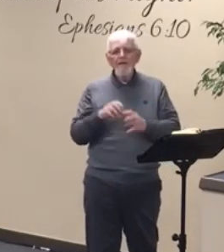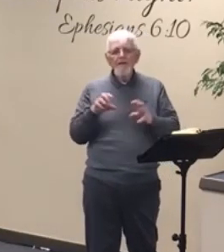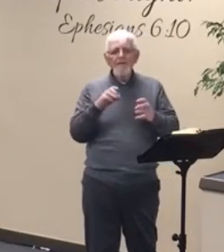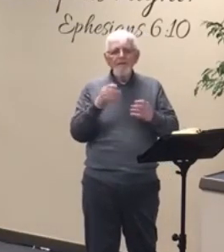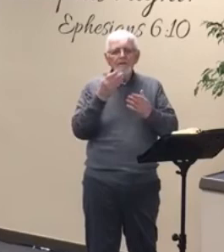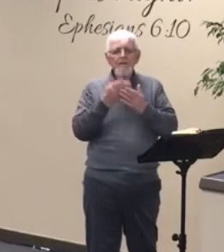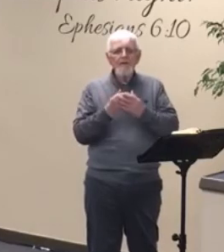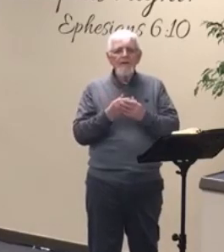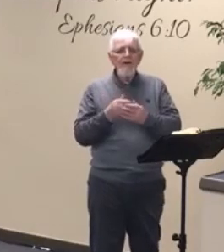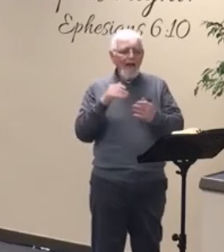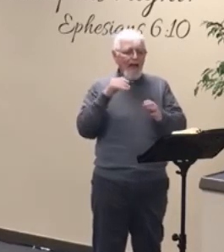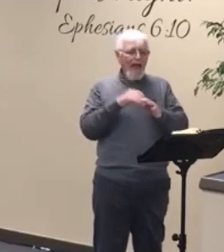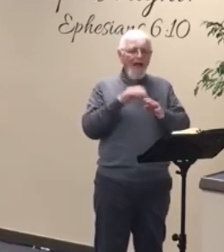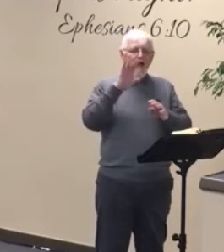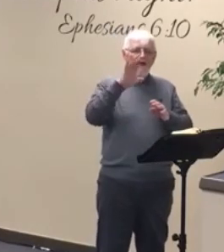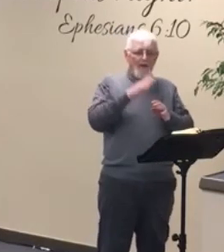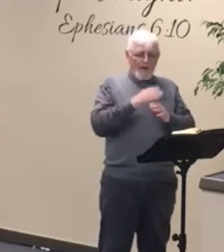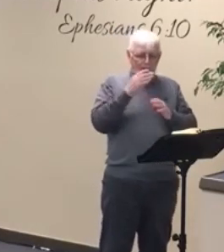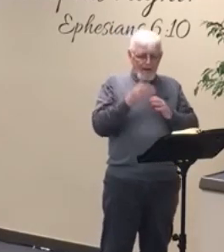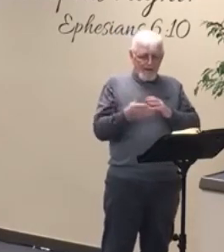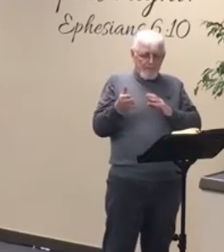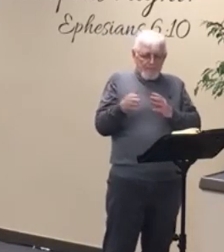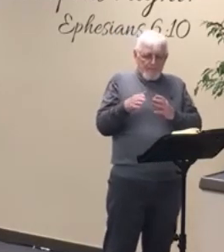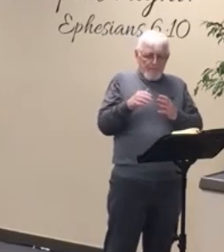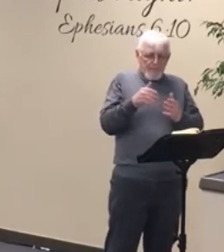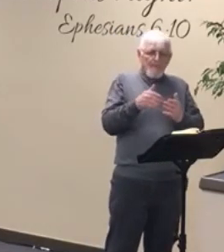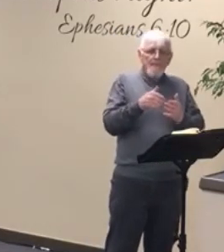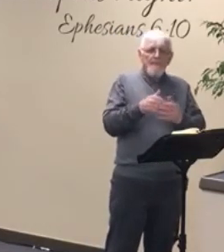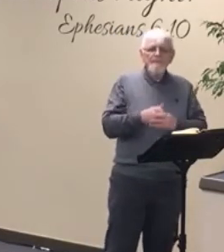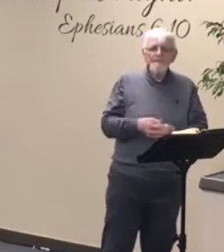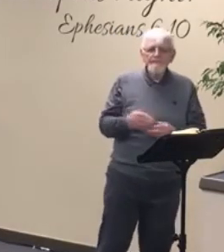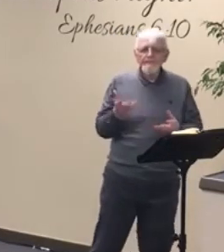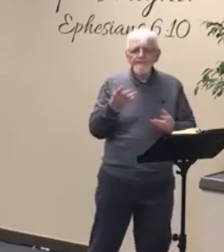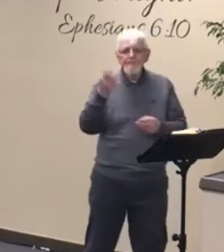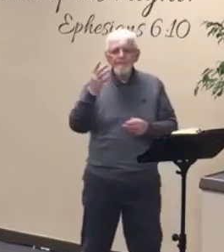end. What God wants from you?